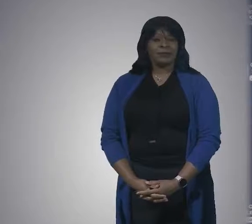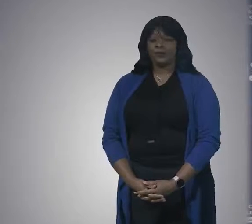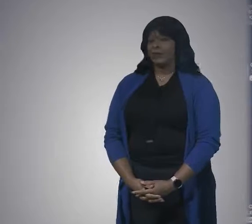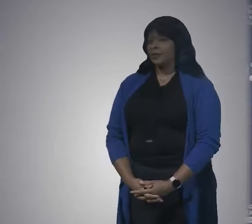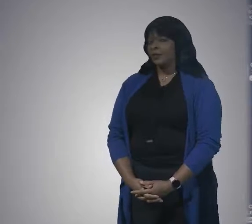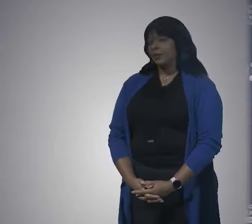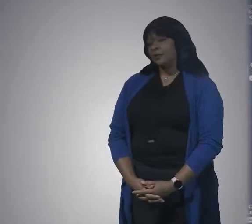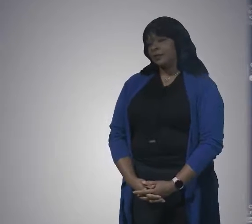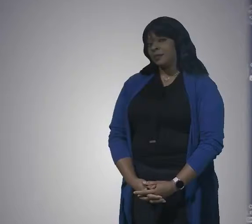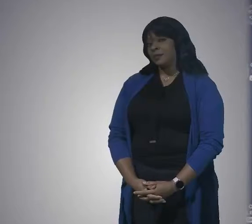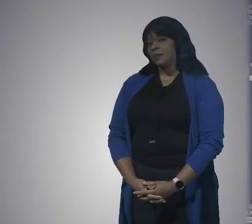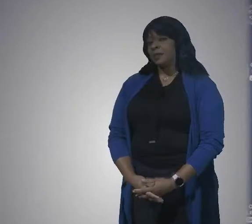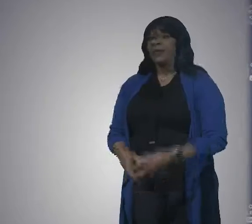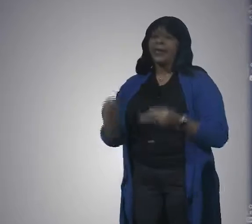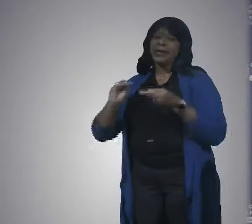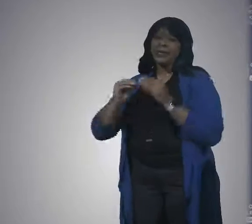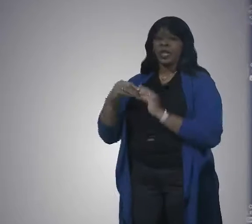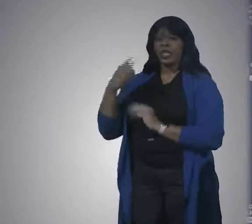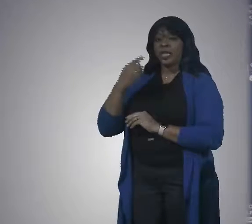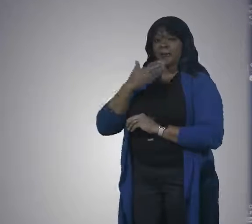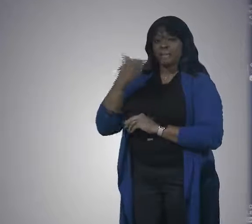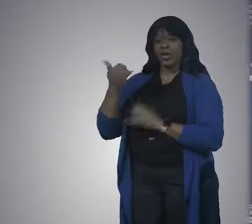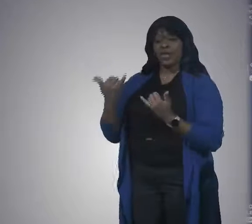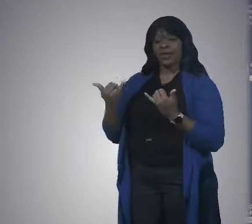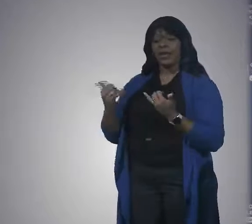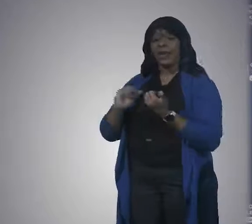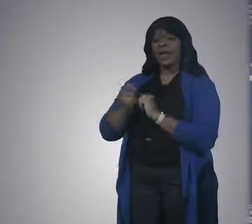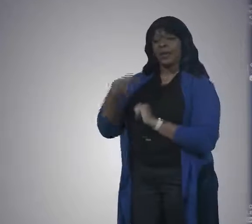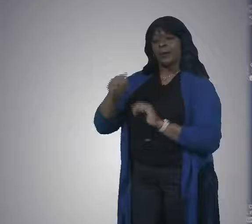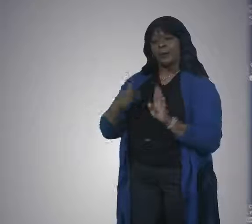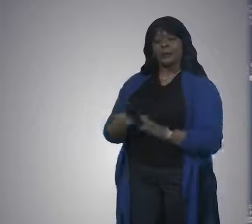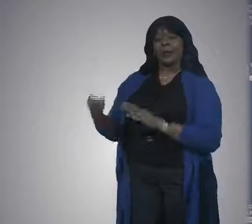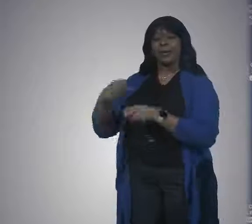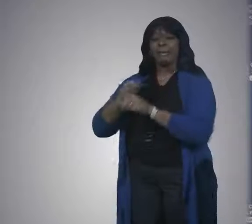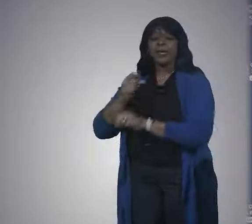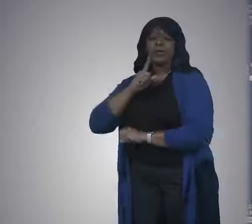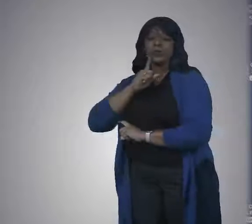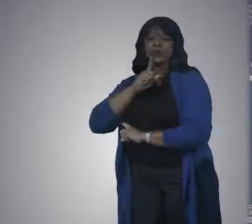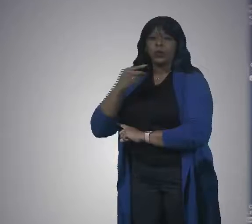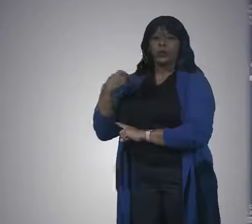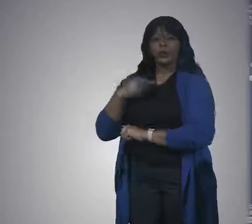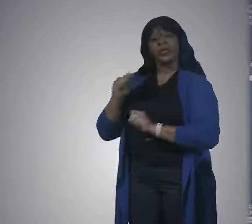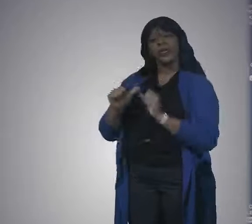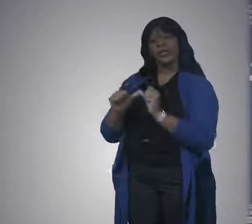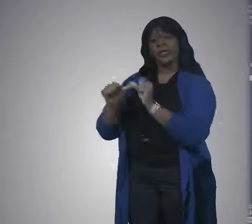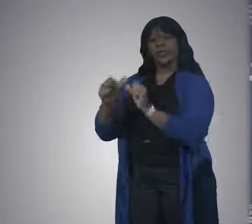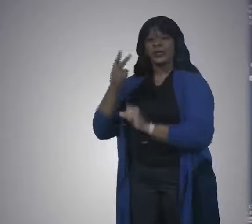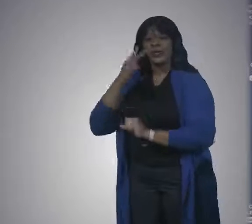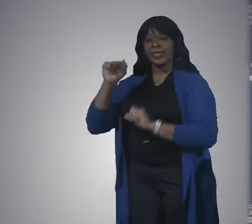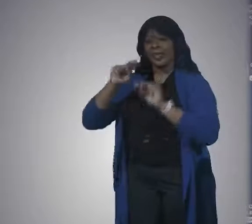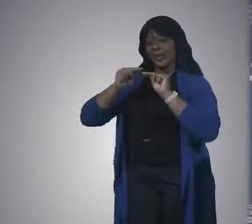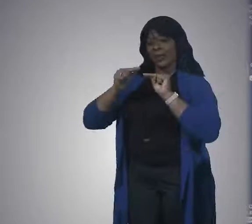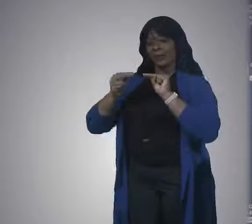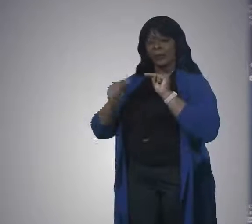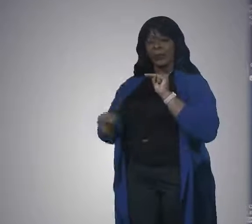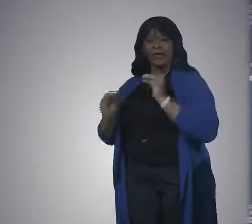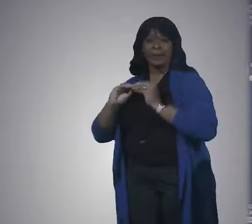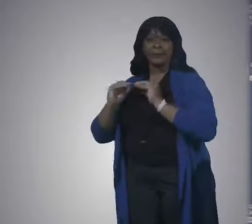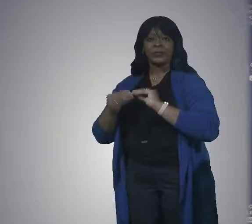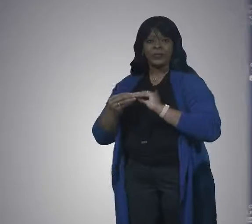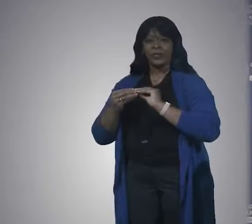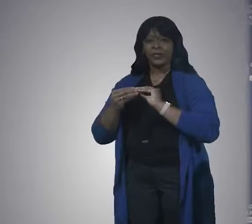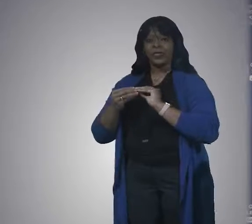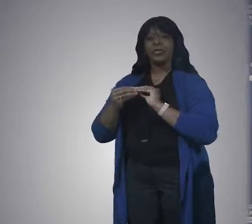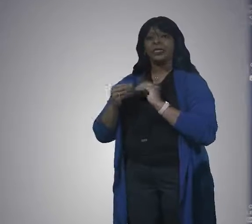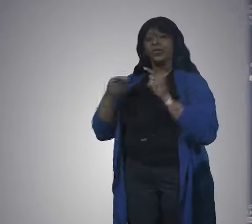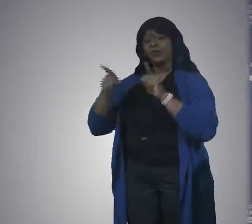And with data looking better, how do you guys plan on making sure that we continue to see this downward trend into